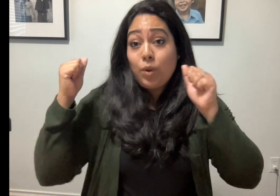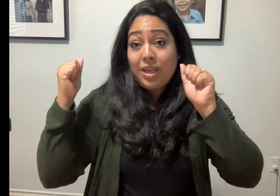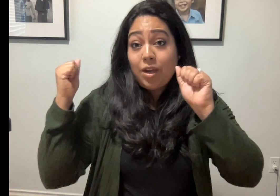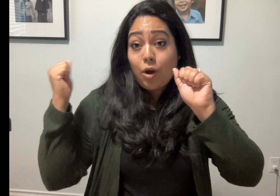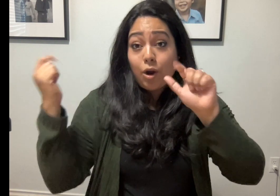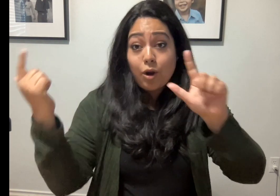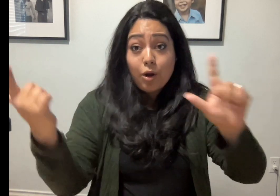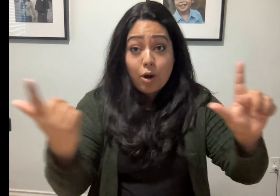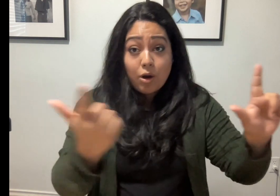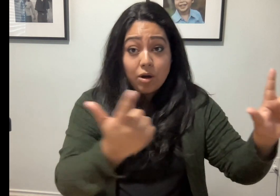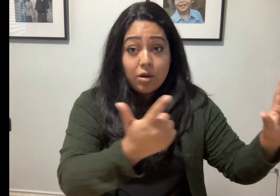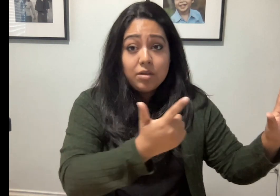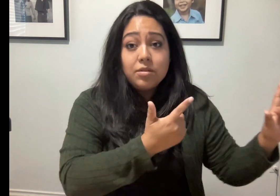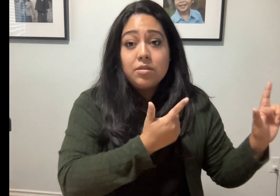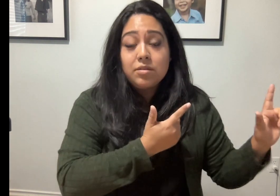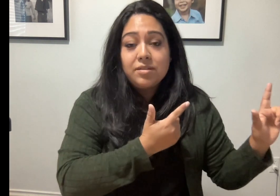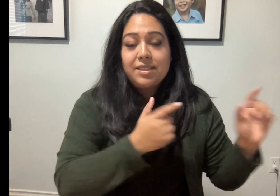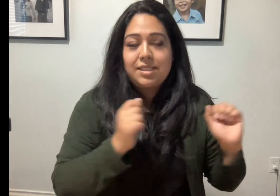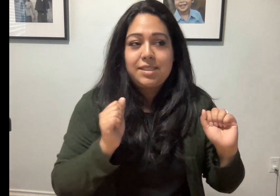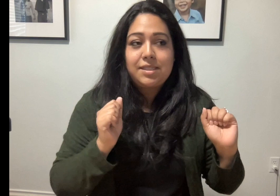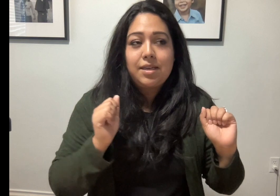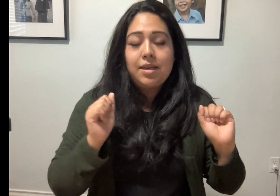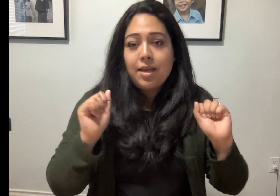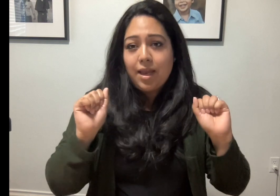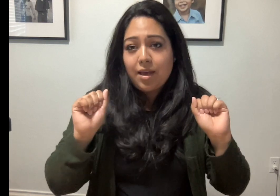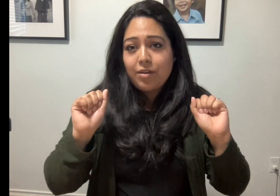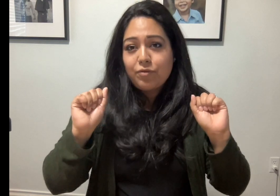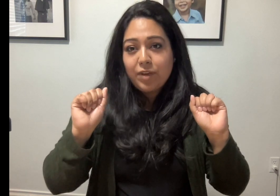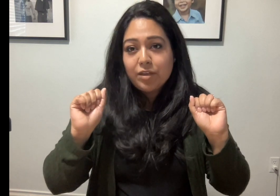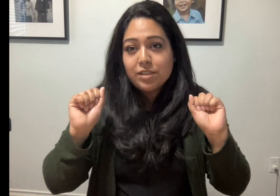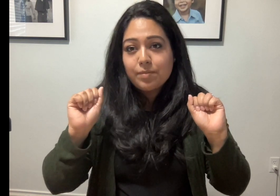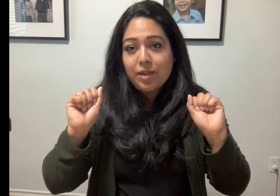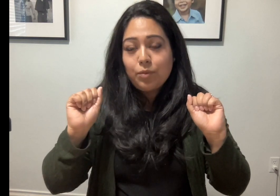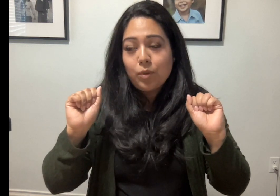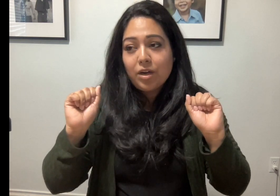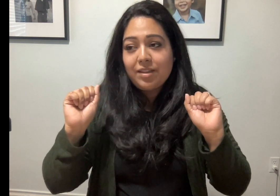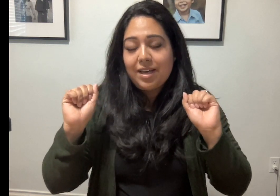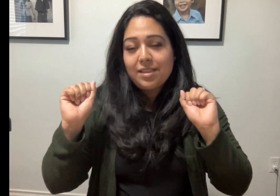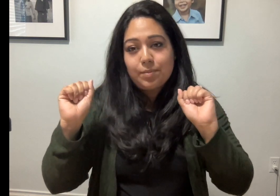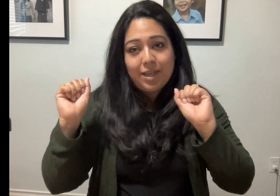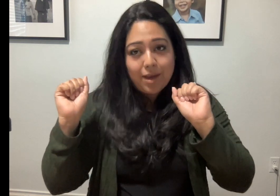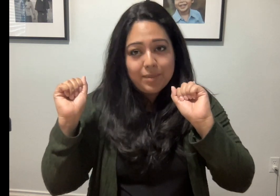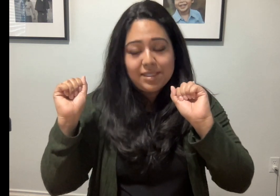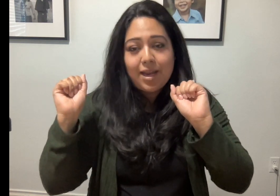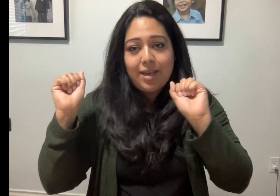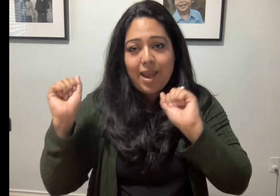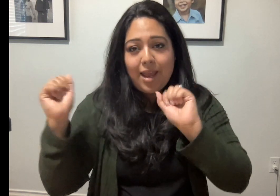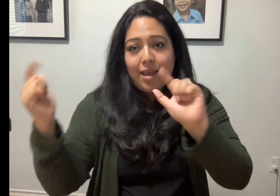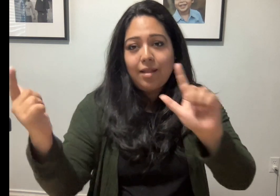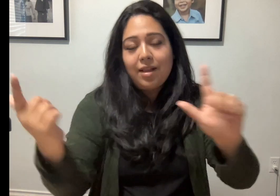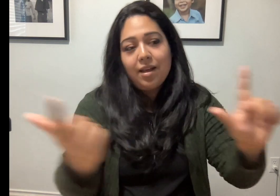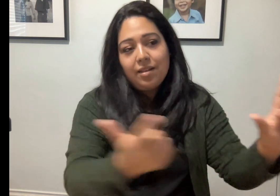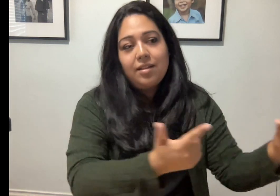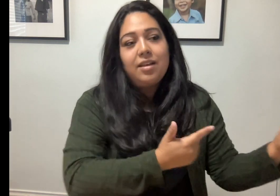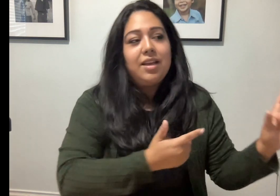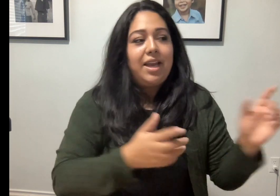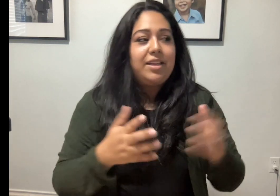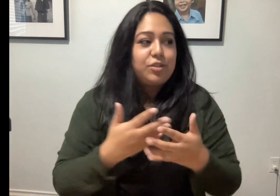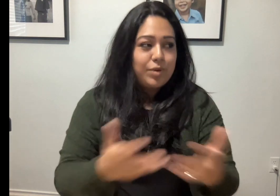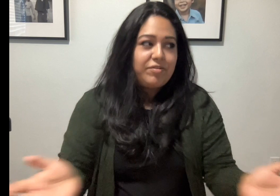we are all. This is a finger spelled word that has become a sign, ALL, and it's